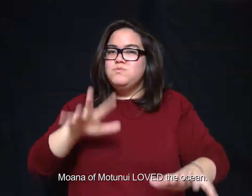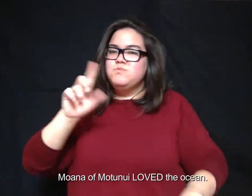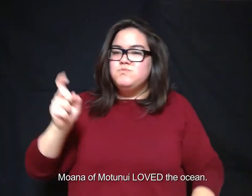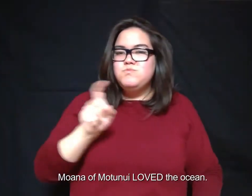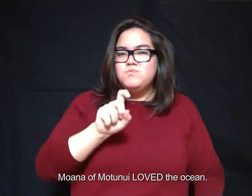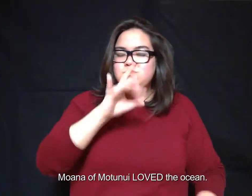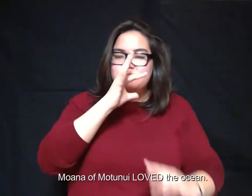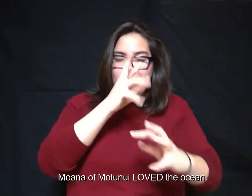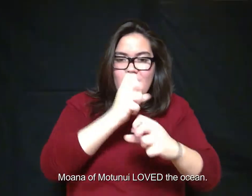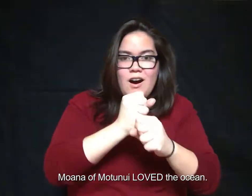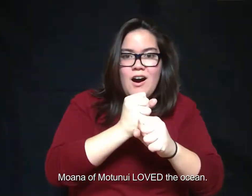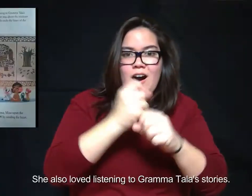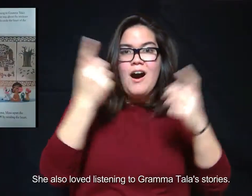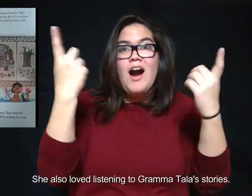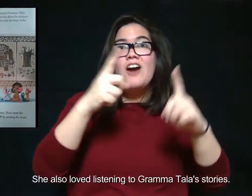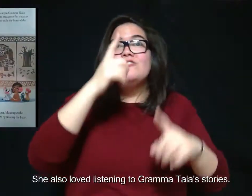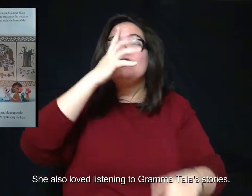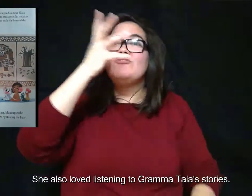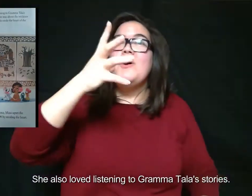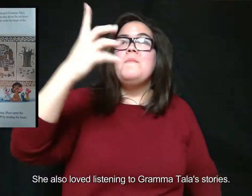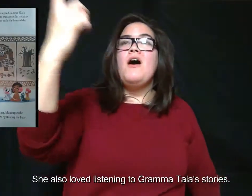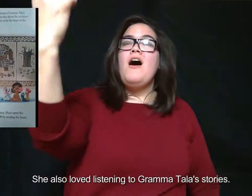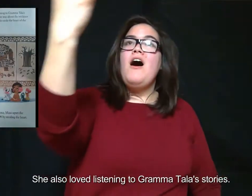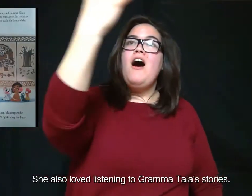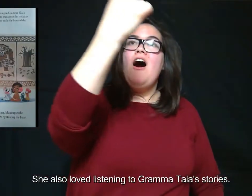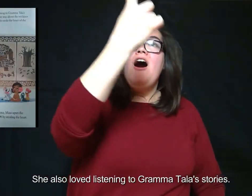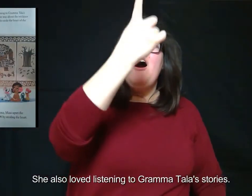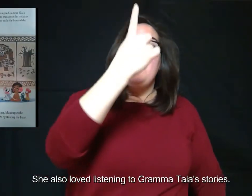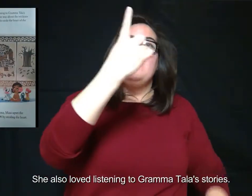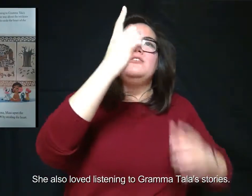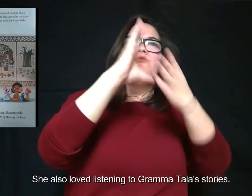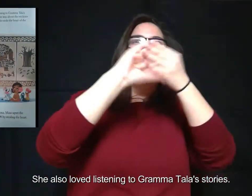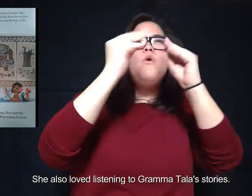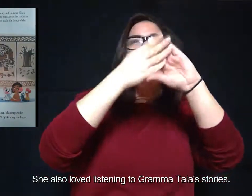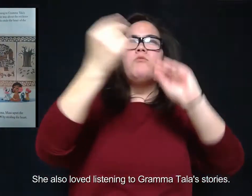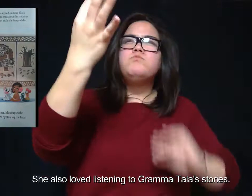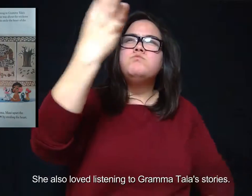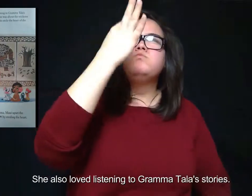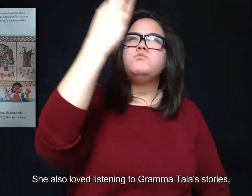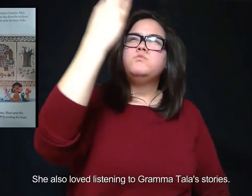She also loved listening to Grandma Tala's stories.